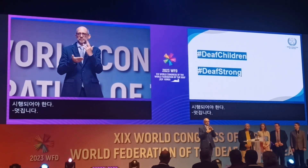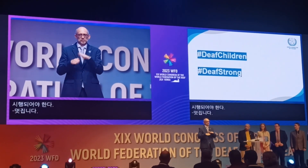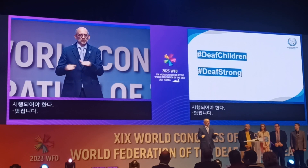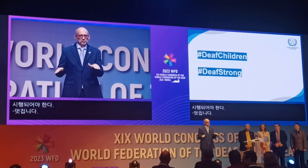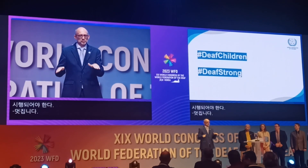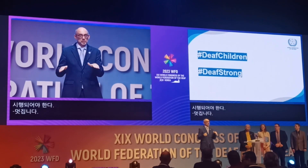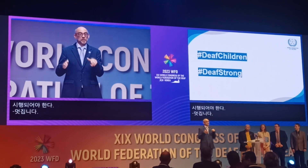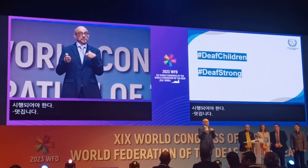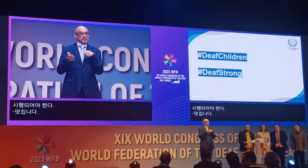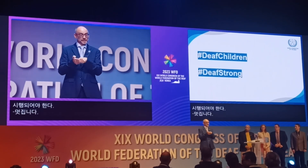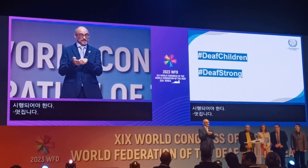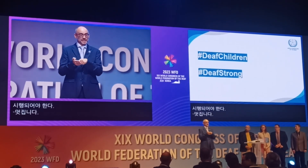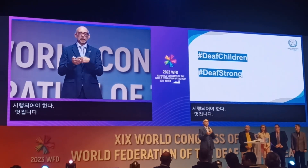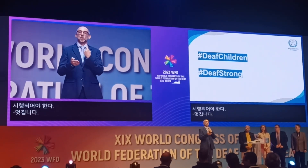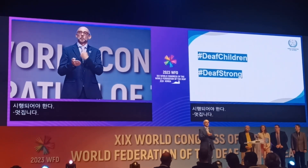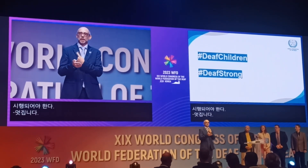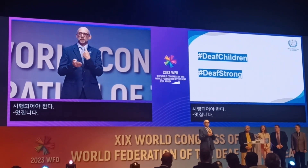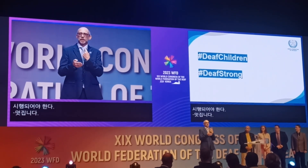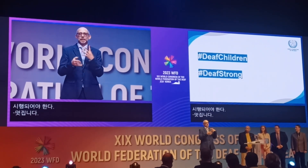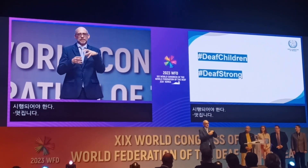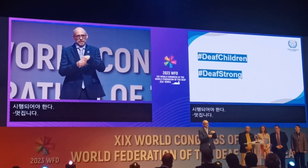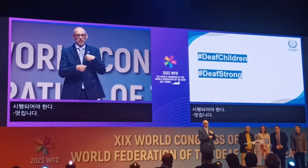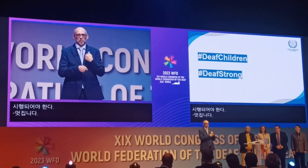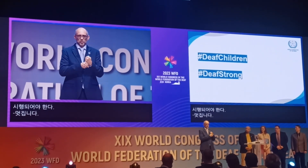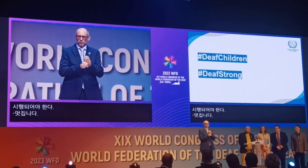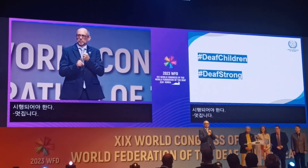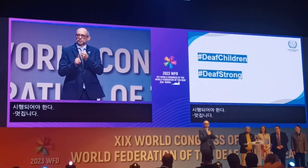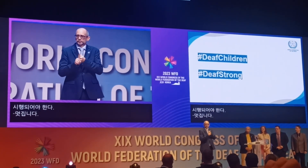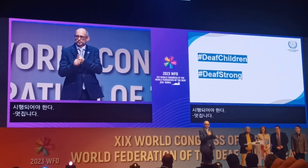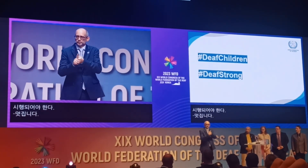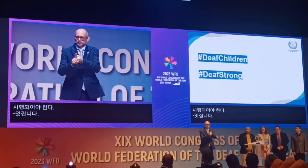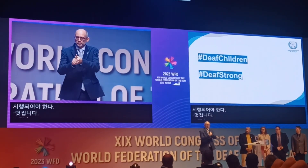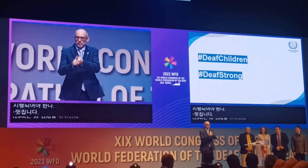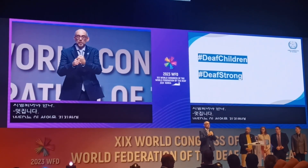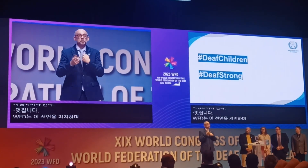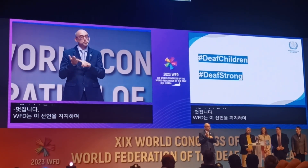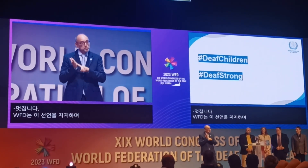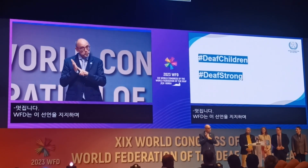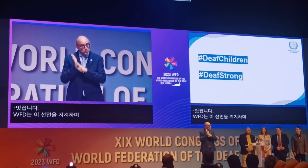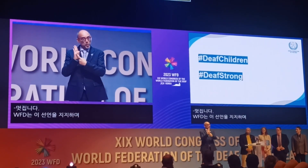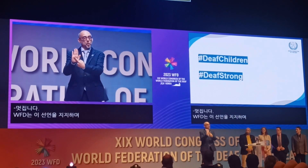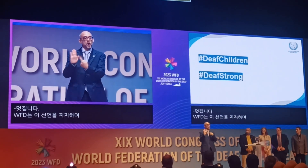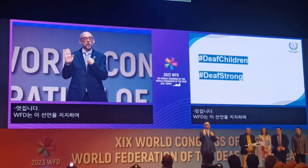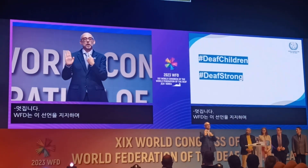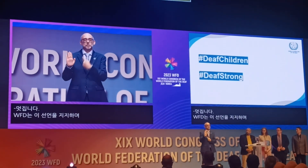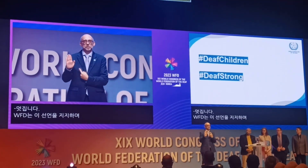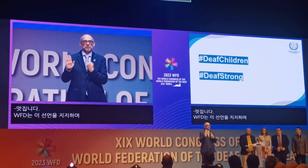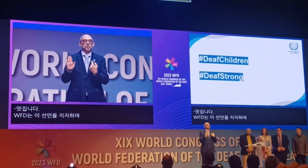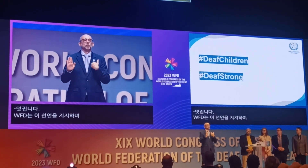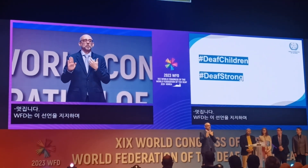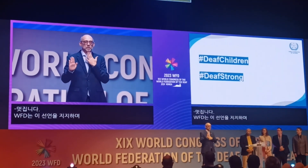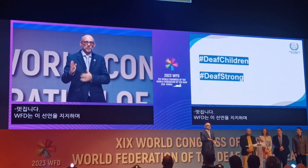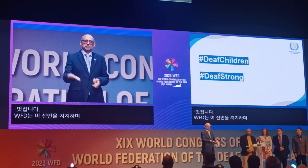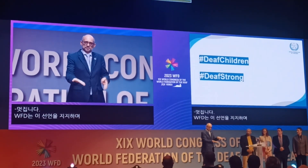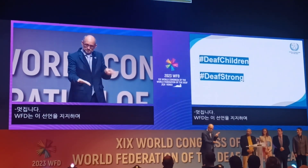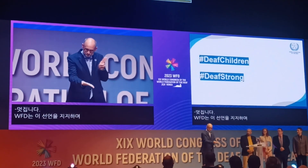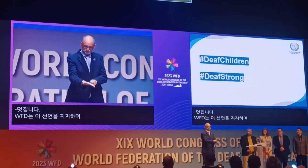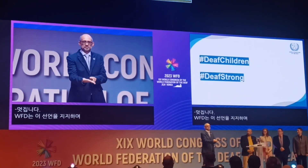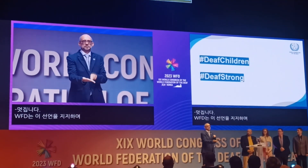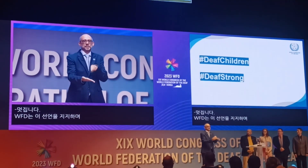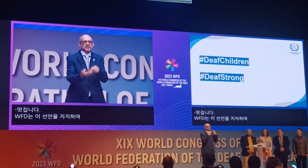WFD supports this declaration on the rights of deaf children, and we will make this part of our ongoing